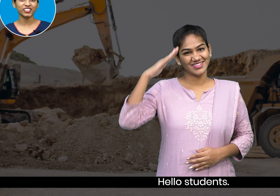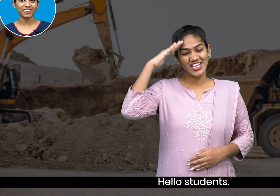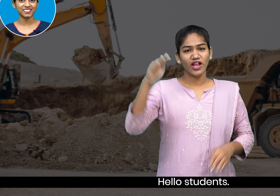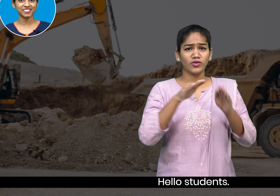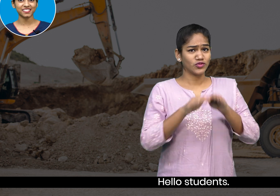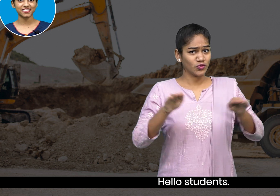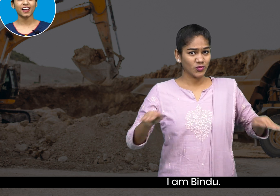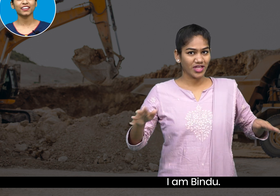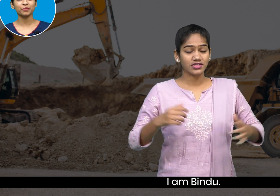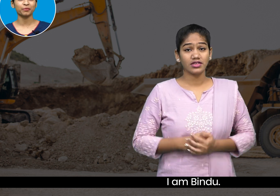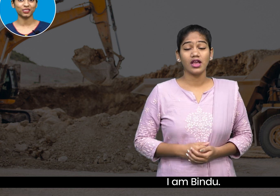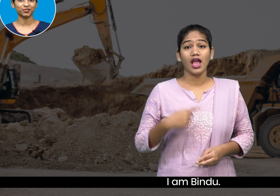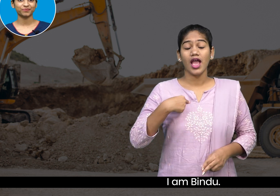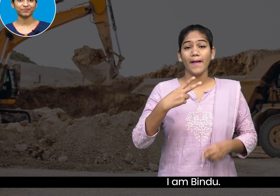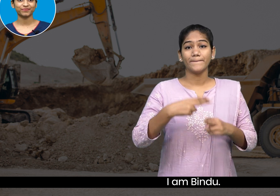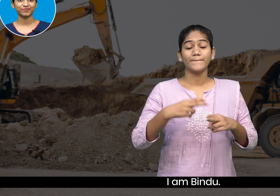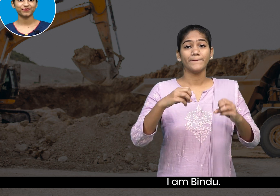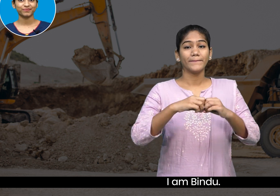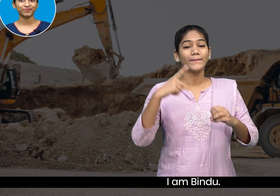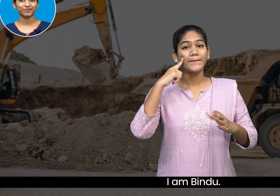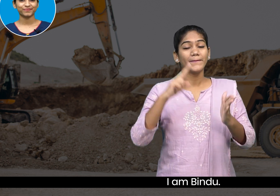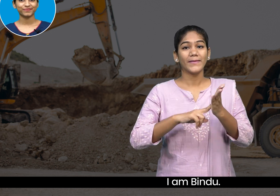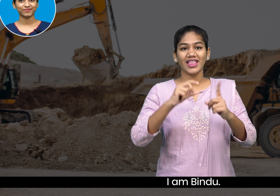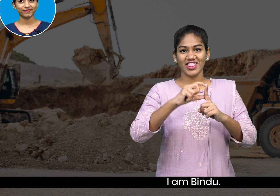Hello students, I am Bindu.